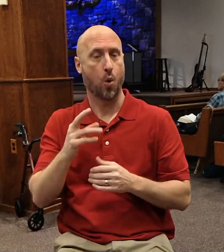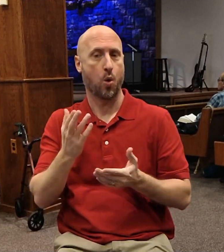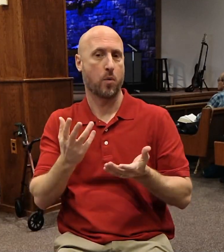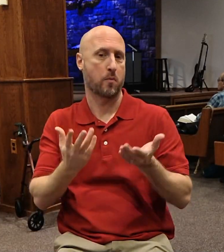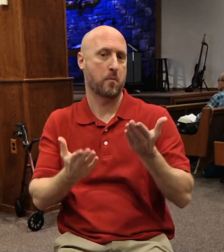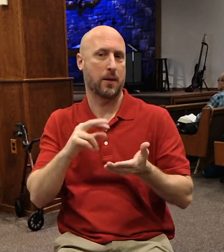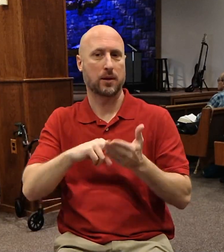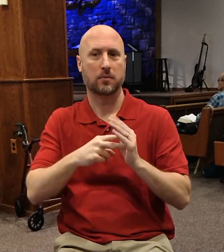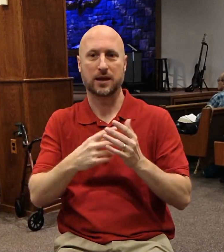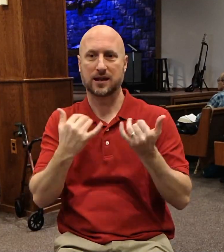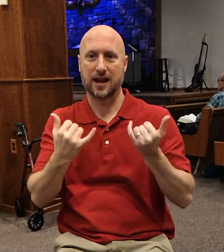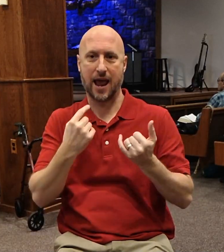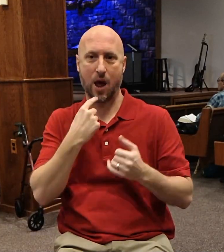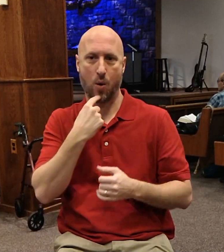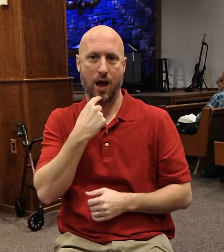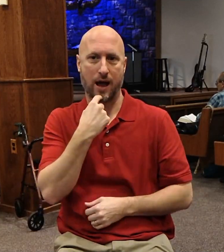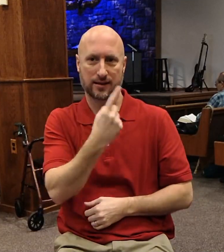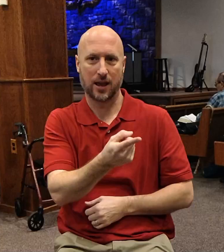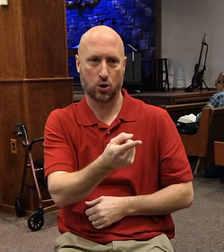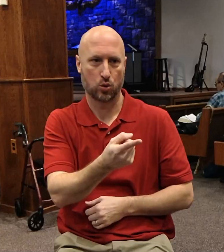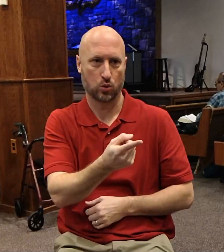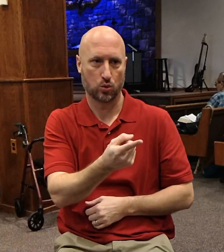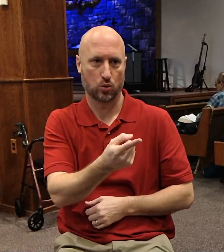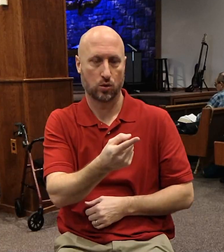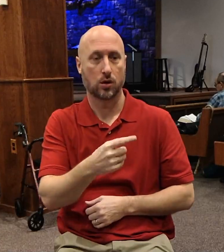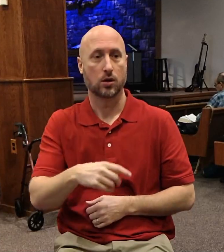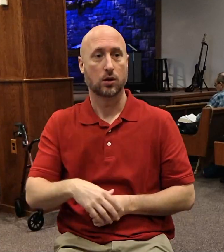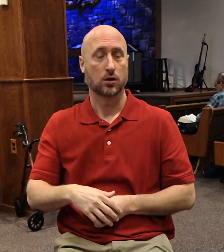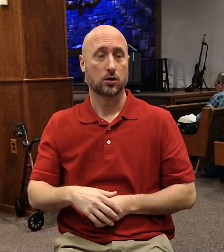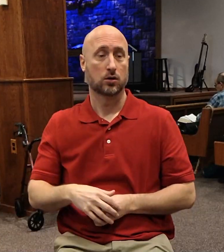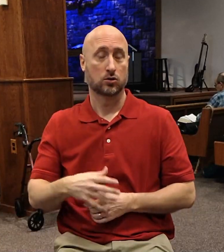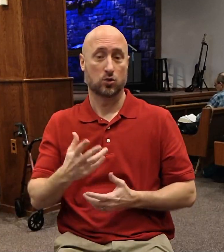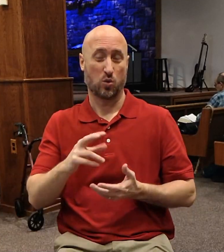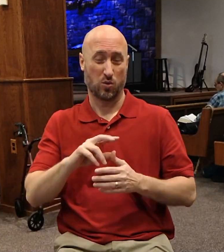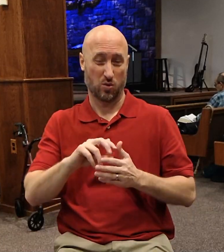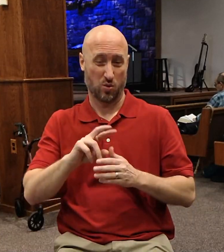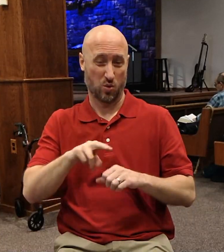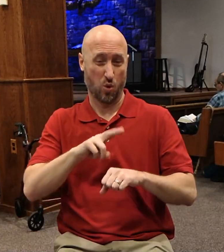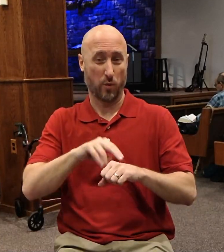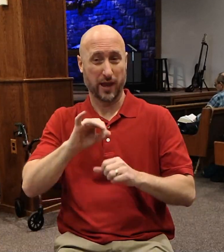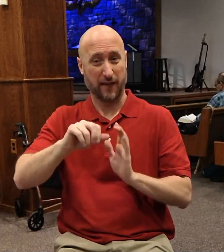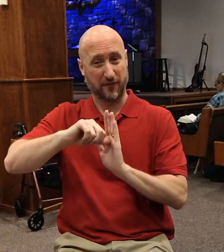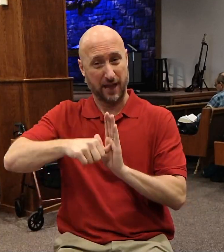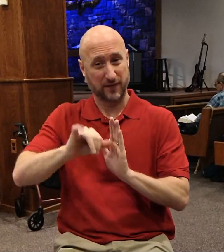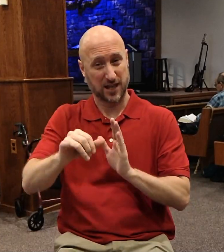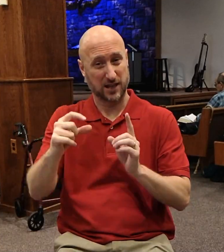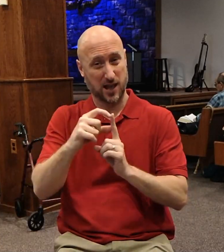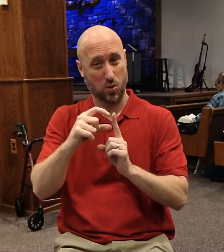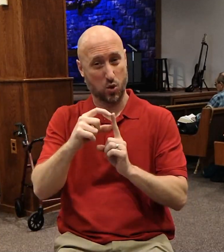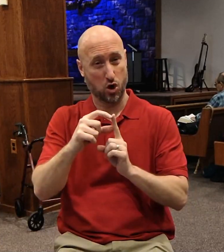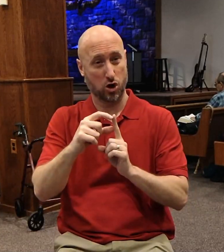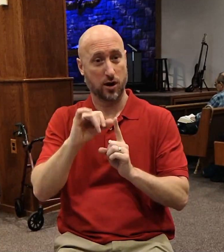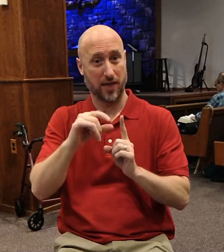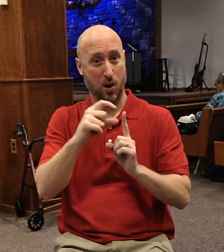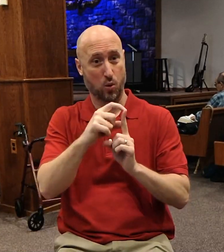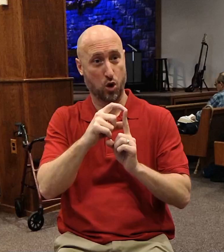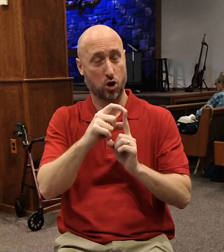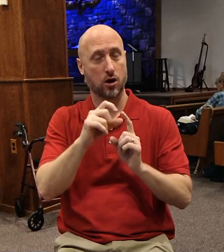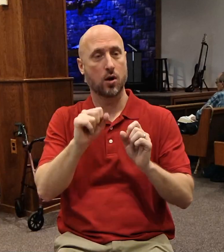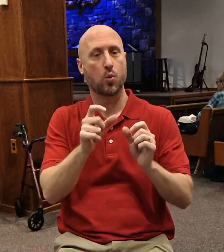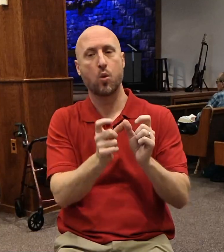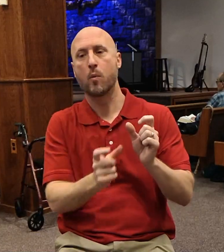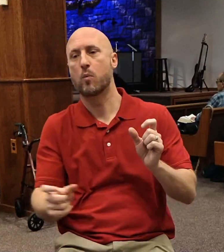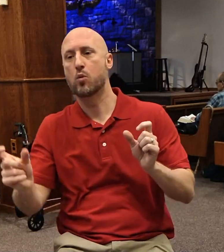now, but thou shall follow me afterwards. Usually if it's emphatic, it's the first word or the last word in a